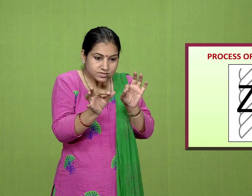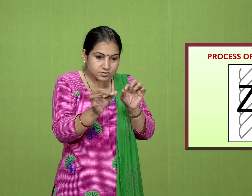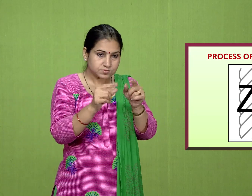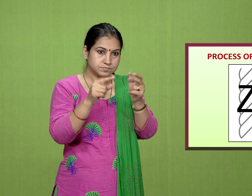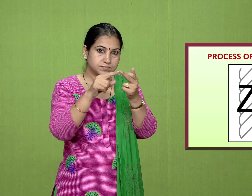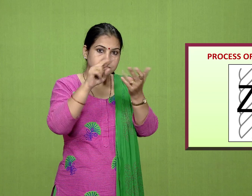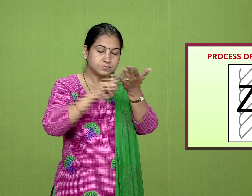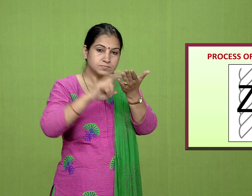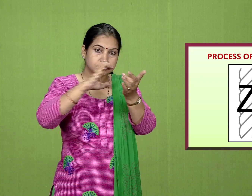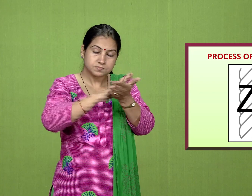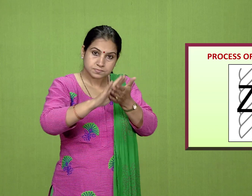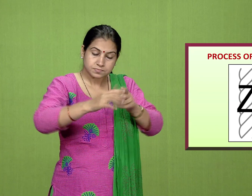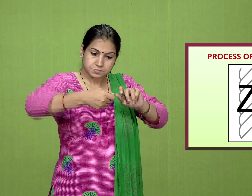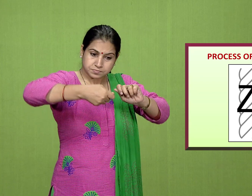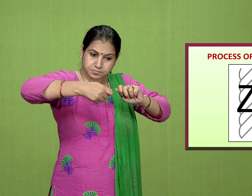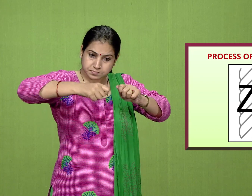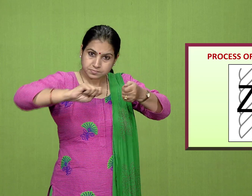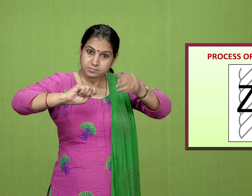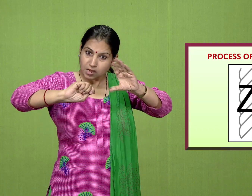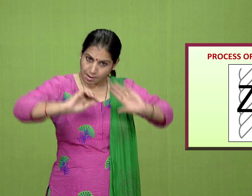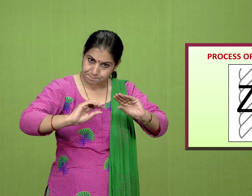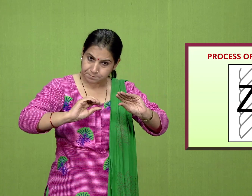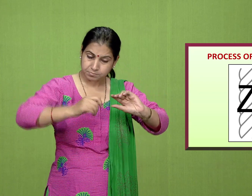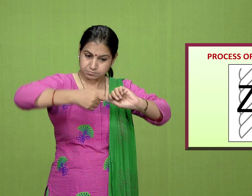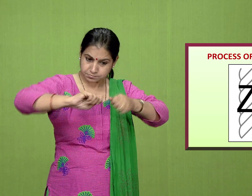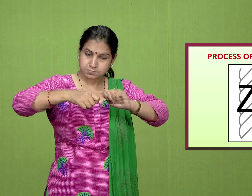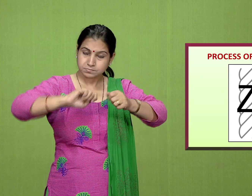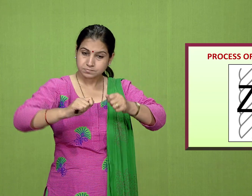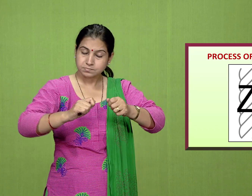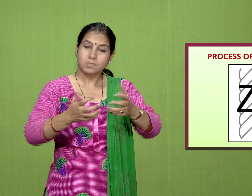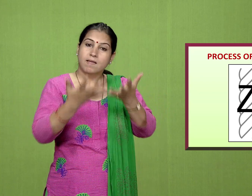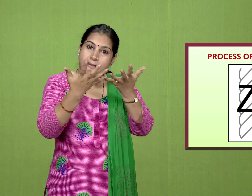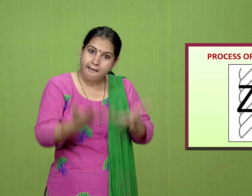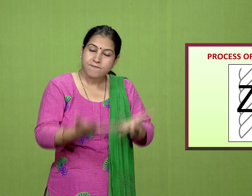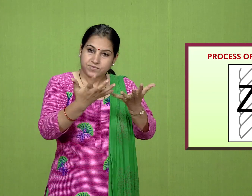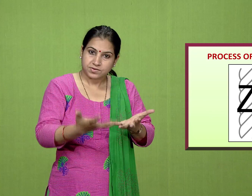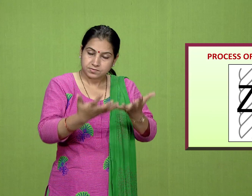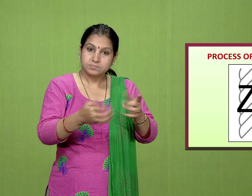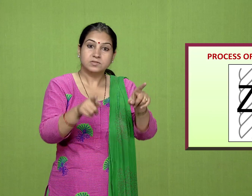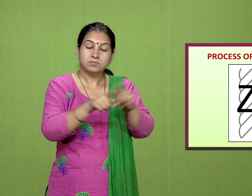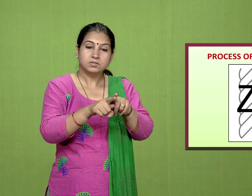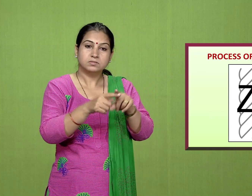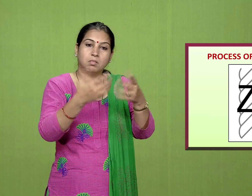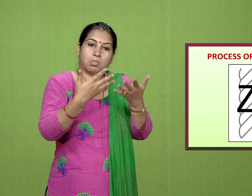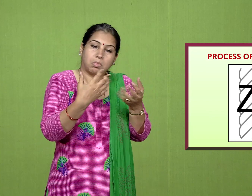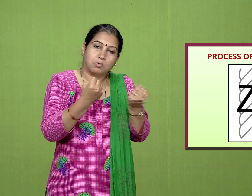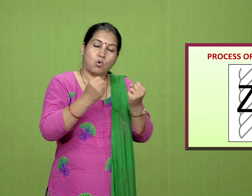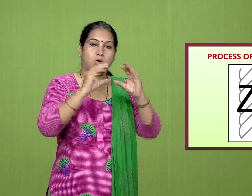Lesser the number of twists per inch, bulkier and less strong is yarn,